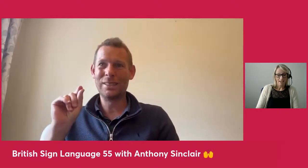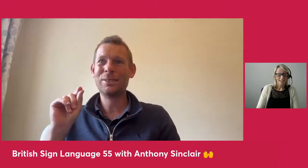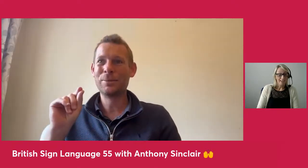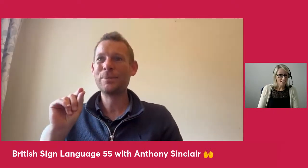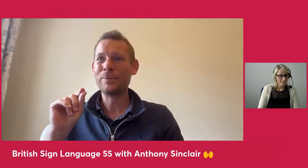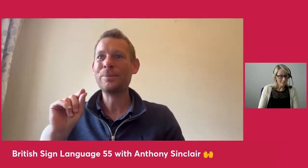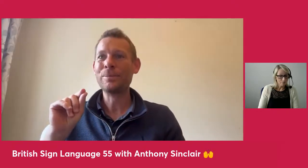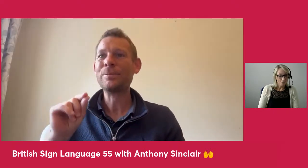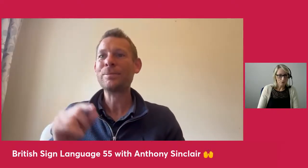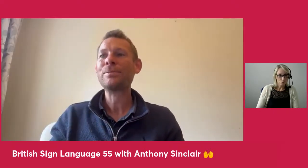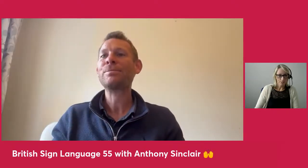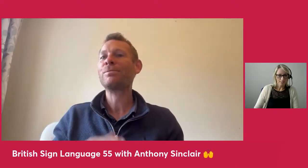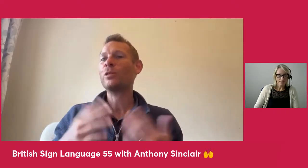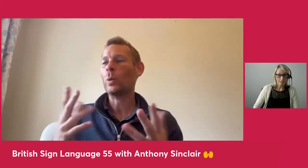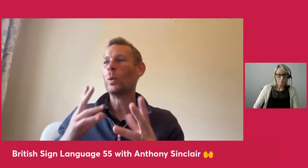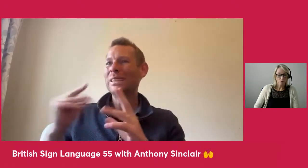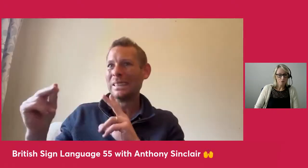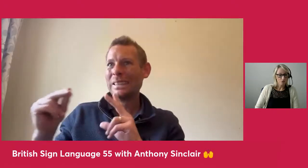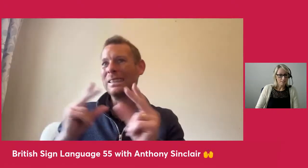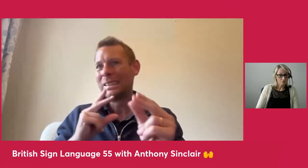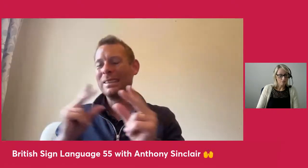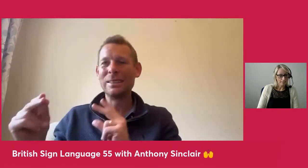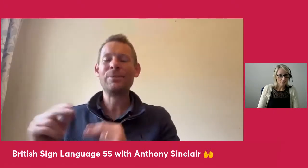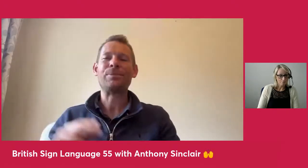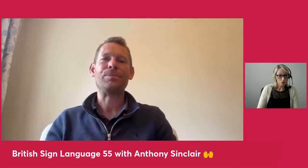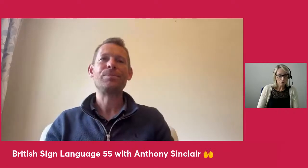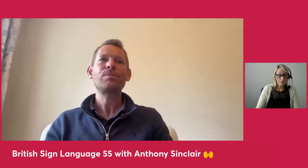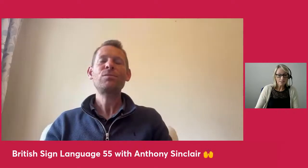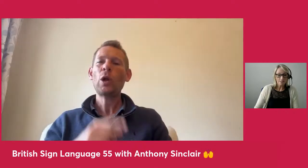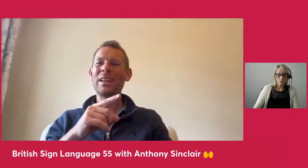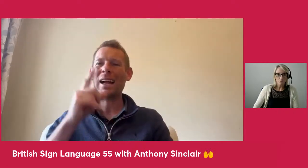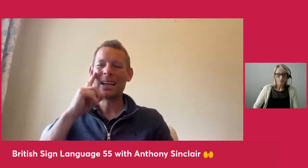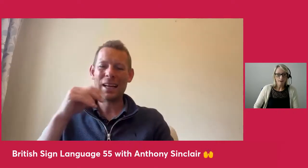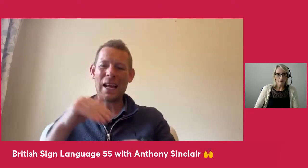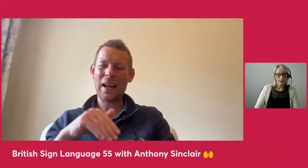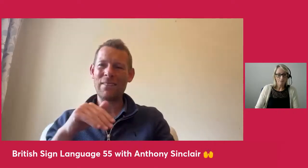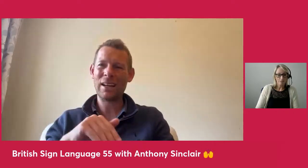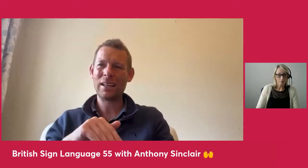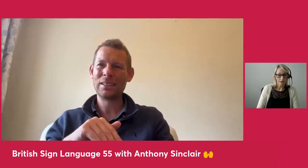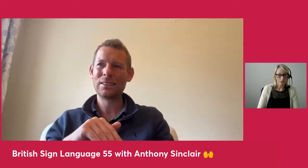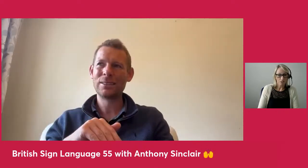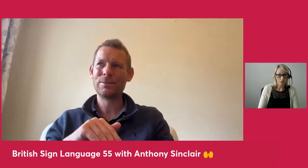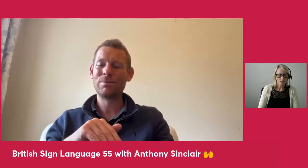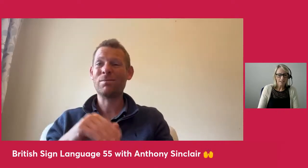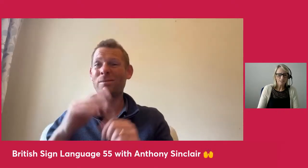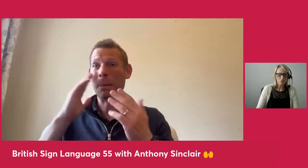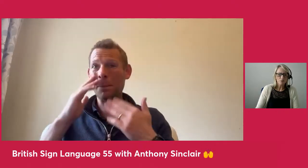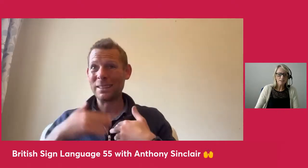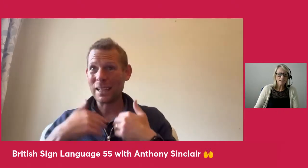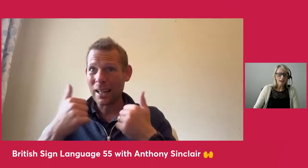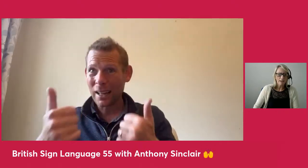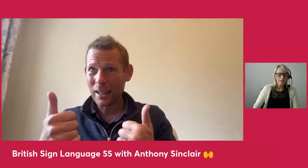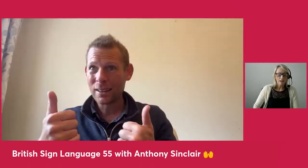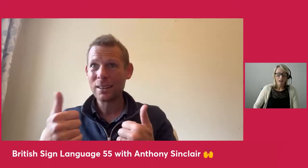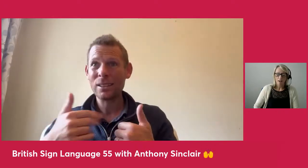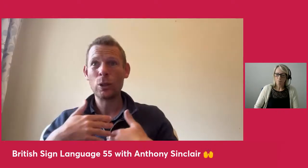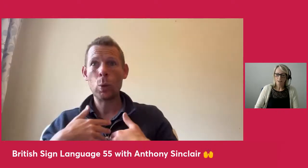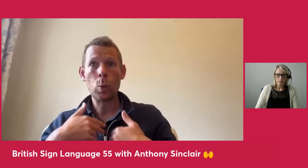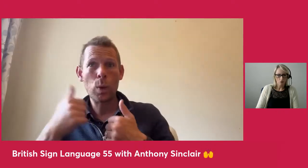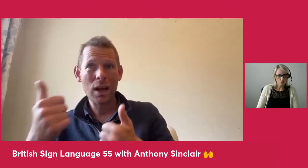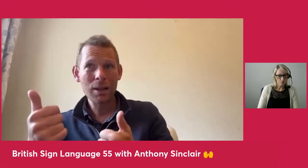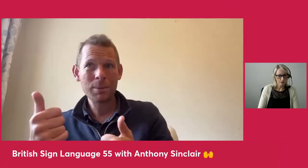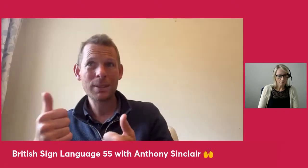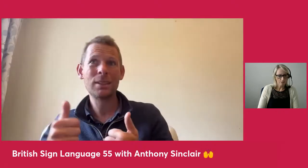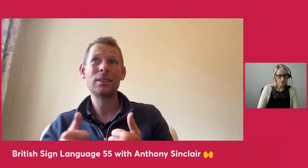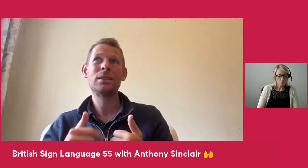But again, it's back to choice. That deaf person didn't really have the choice, and so they're there having to manage. And so that can